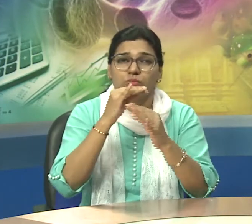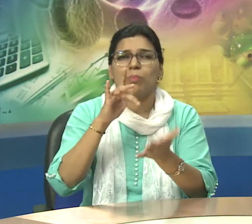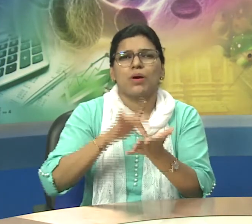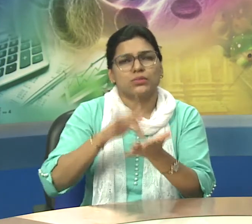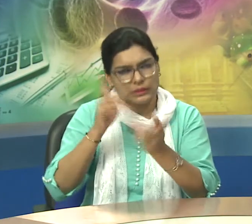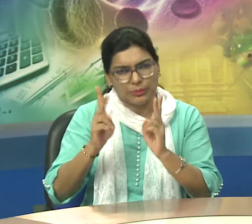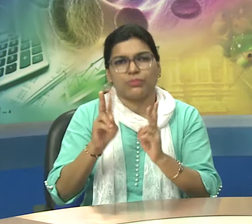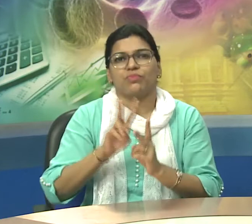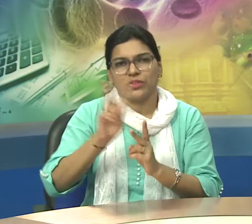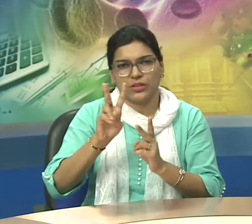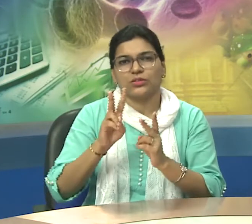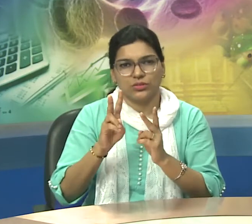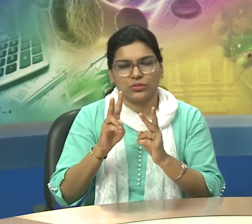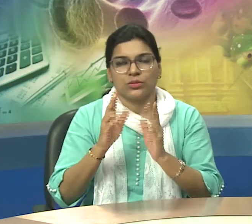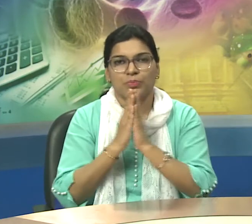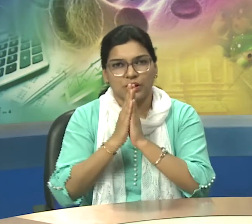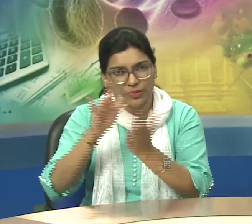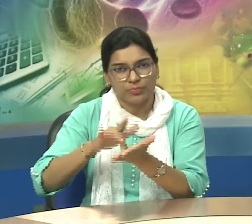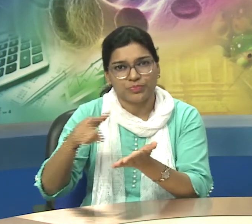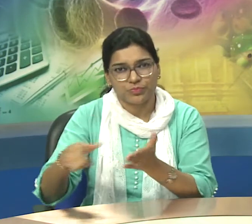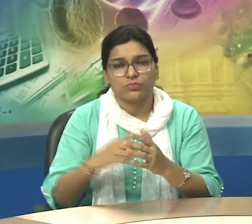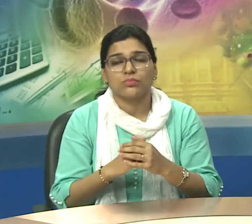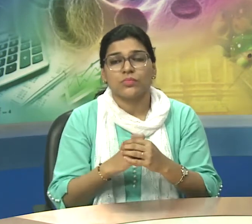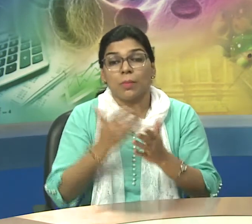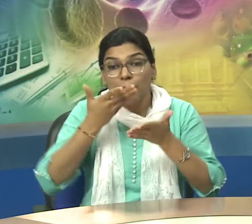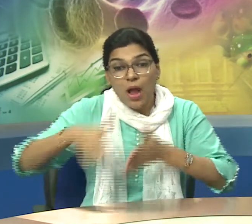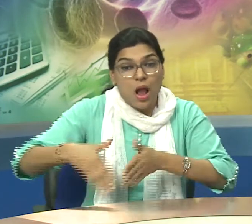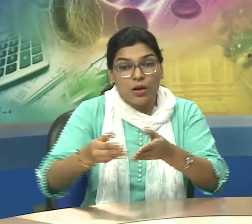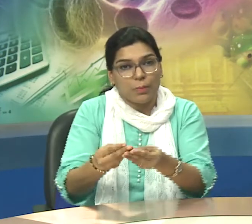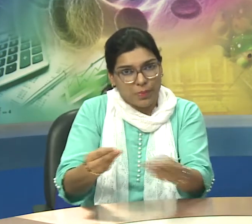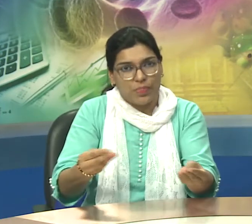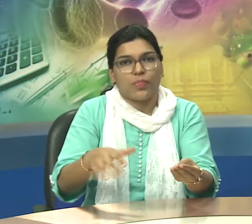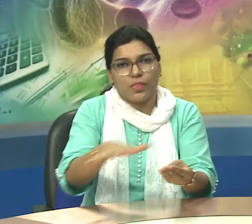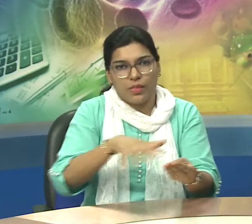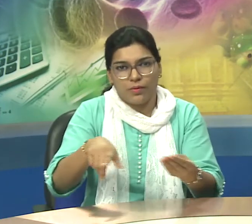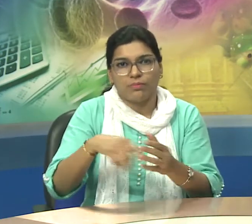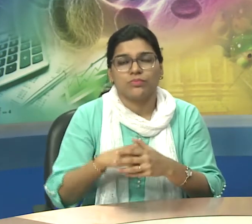He often played the Shehnai at the bank of